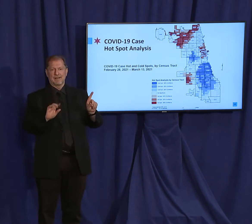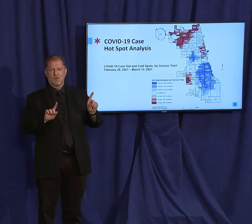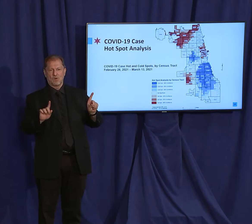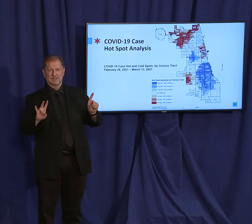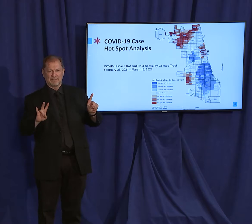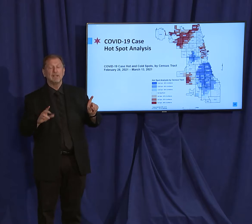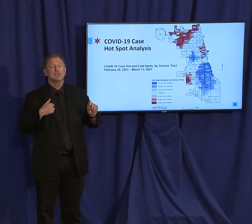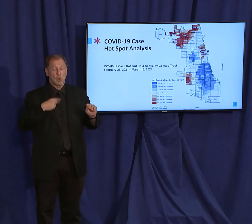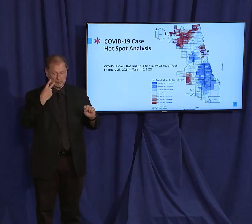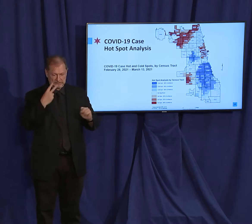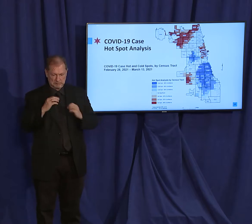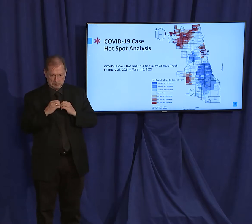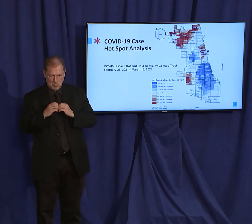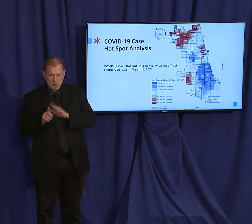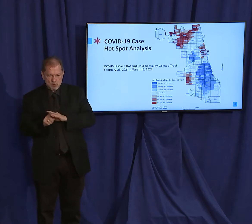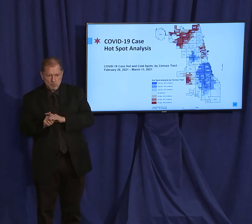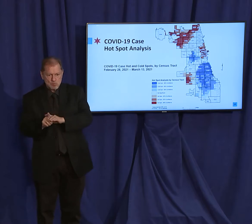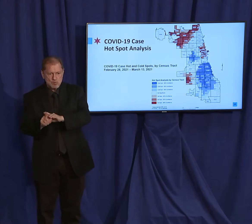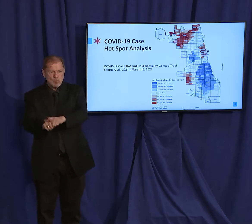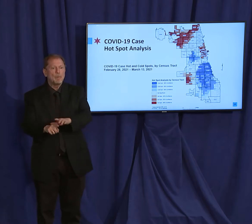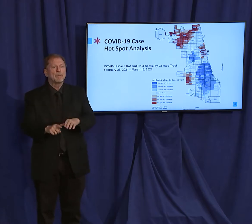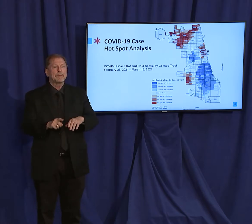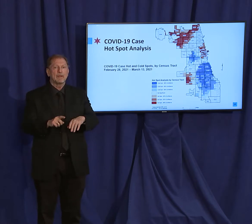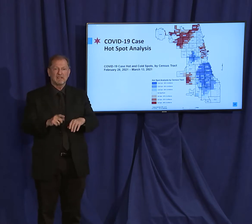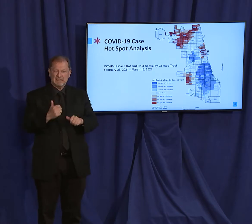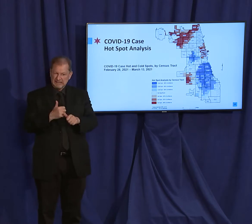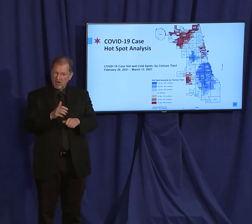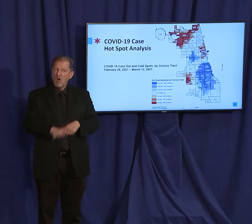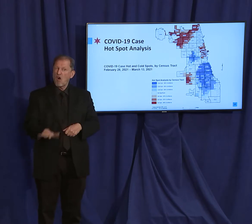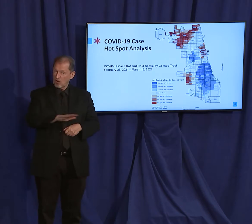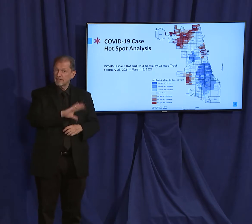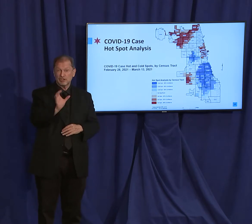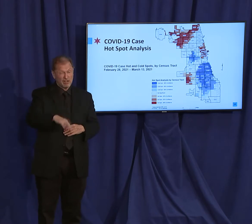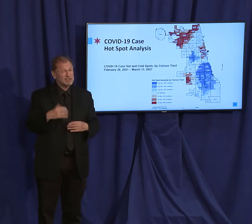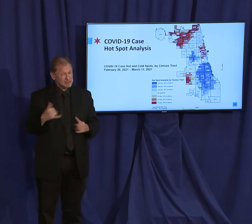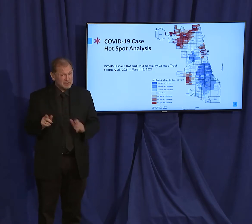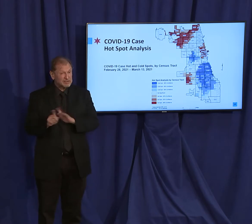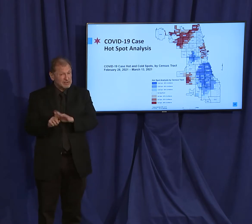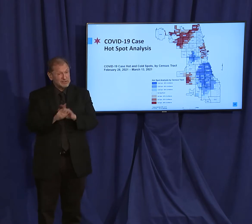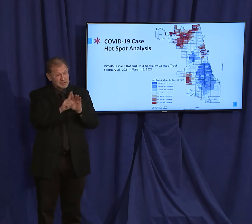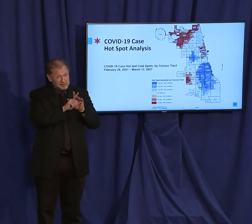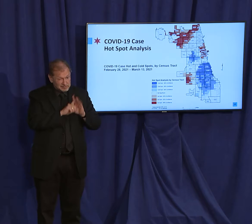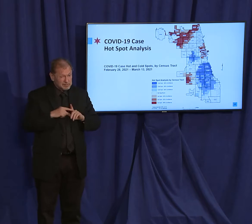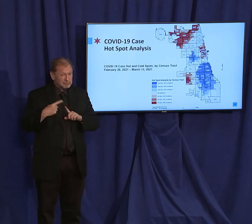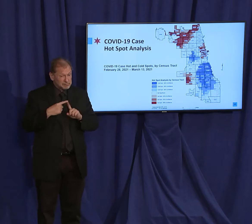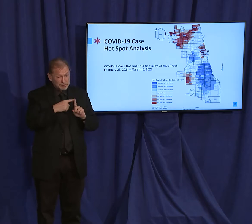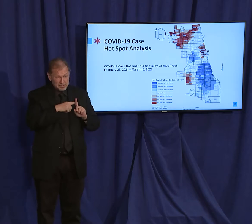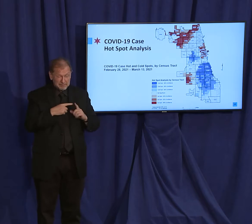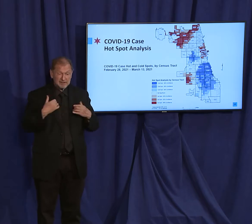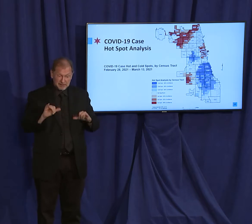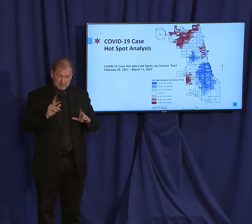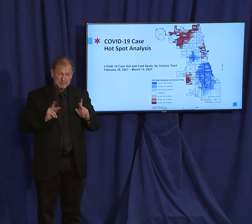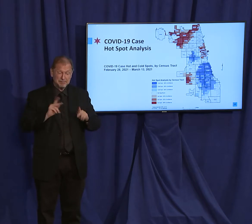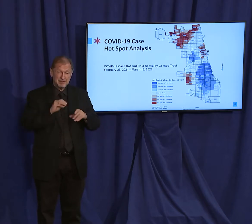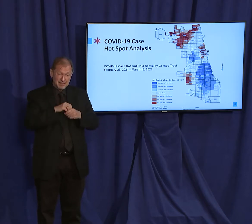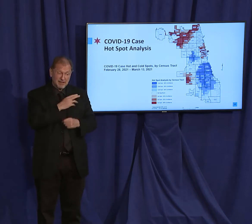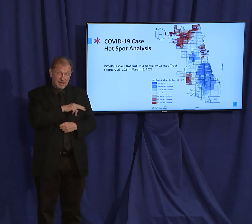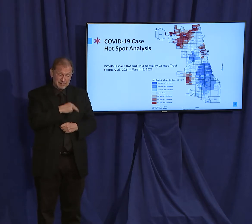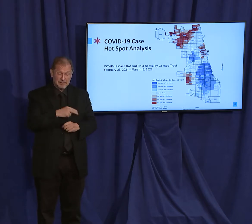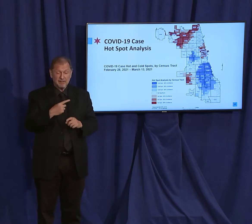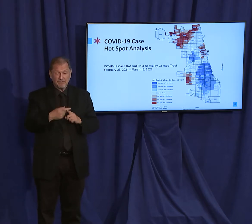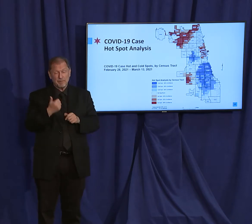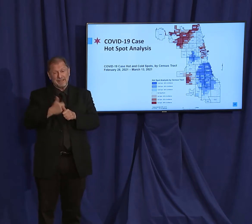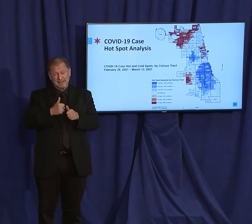see cases emerging from every portion of Chicago. We continue to see people being hospitalized, if we look over the last month, from every area